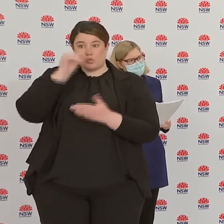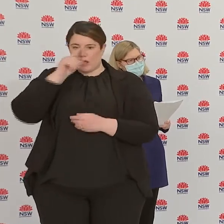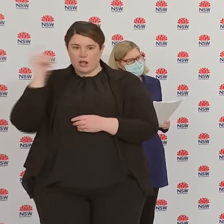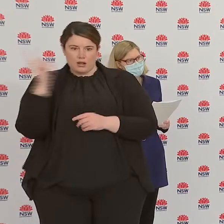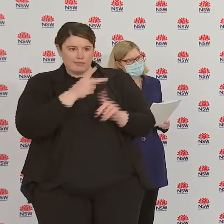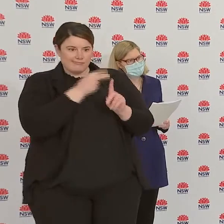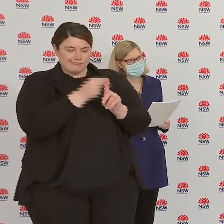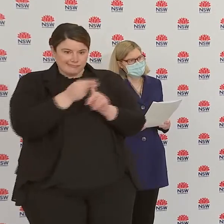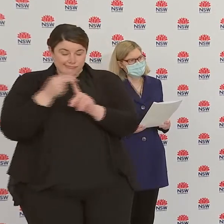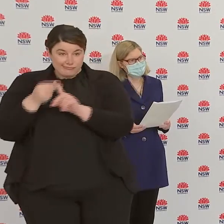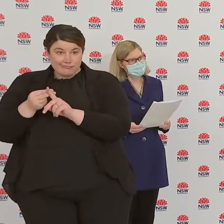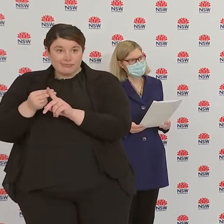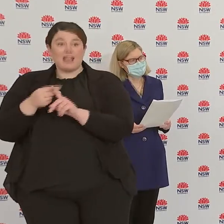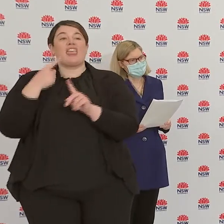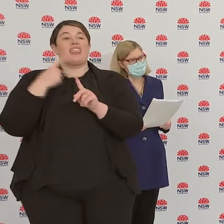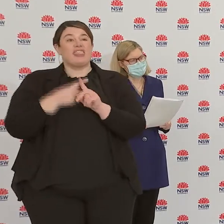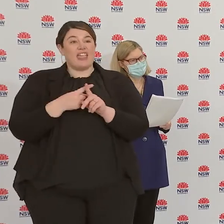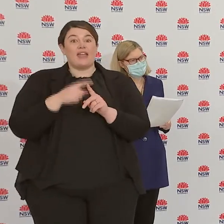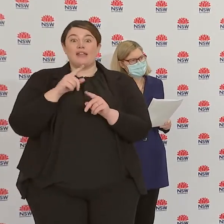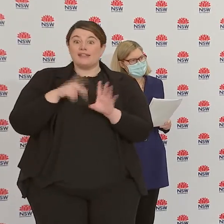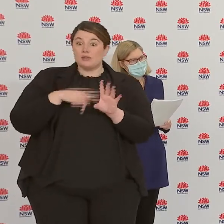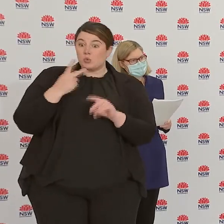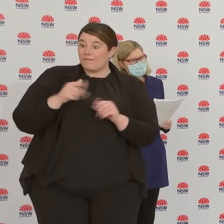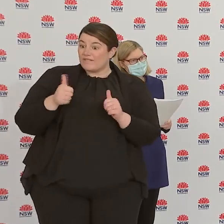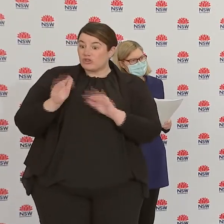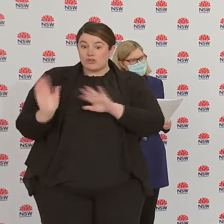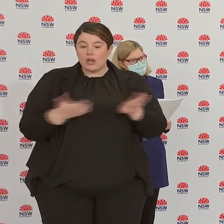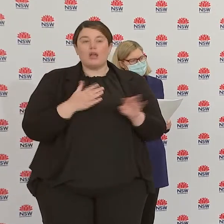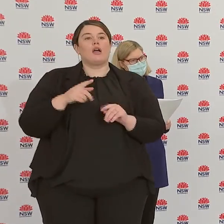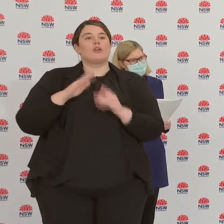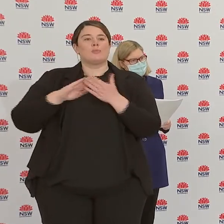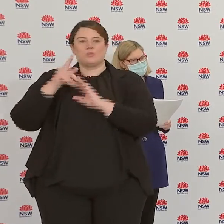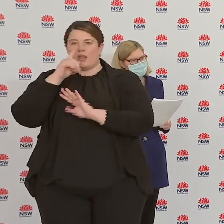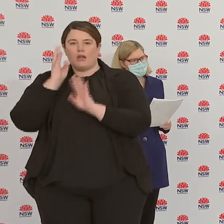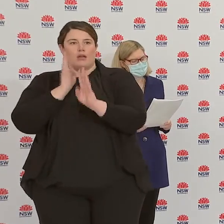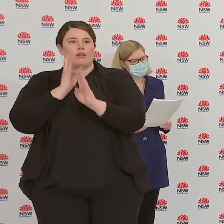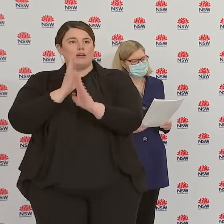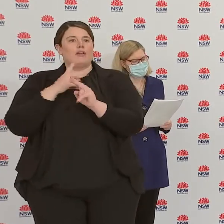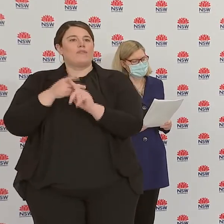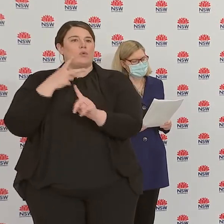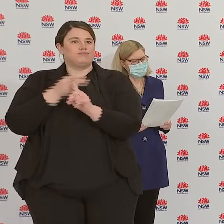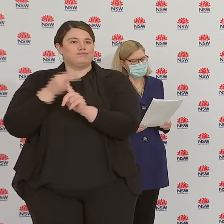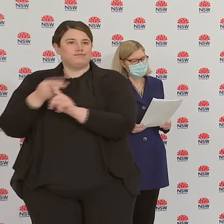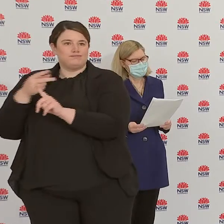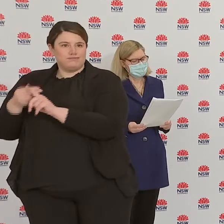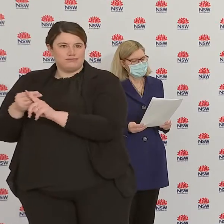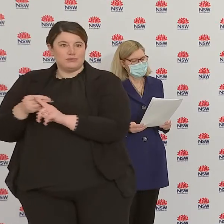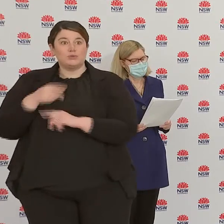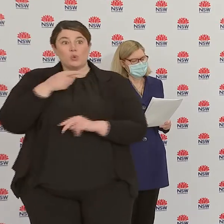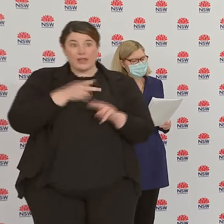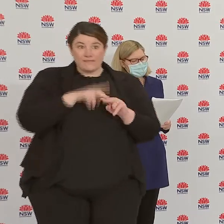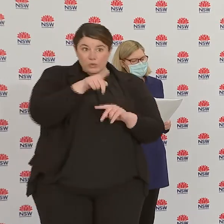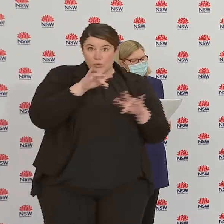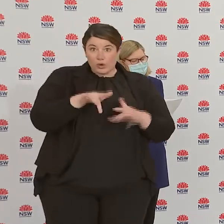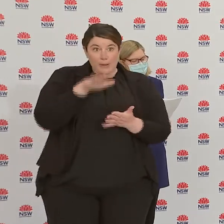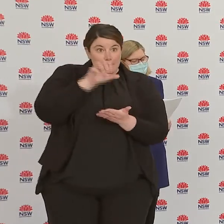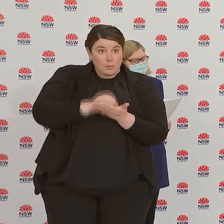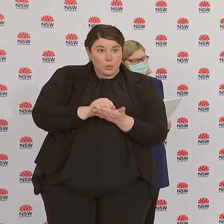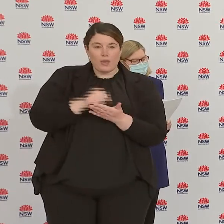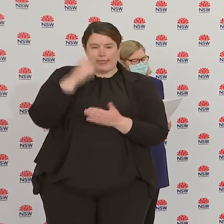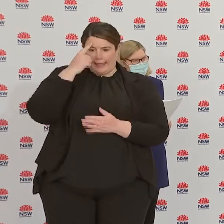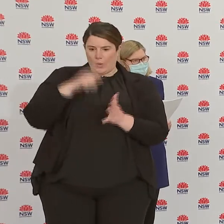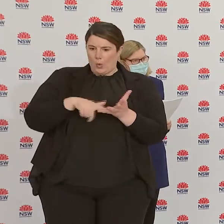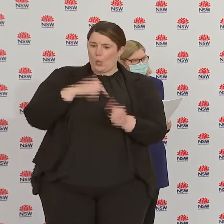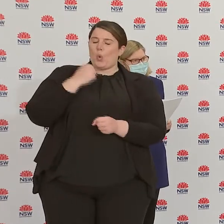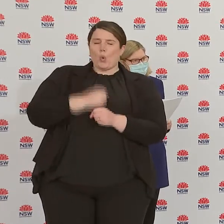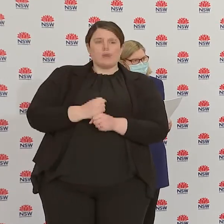another mass vaccination hub. So I say to everybody, let's make August the month we all come forward and get vaccinated. We've always had a